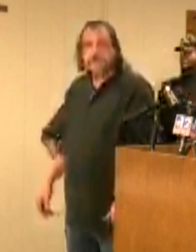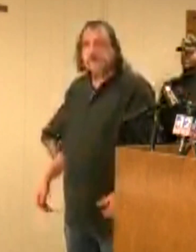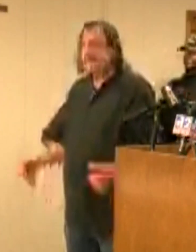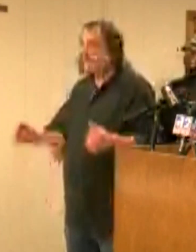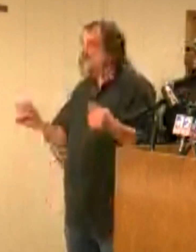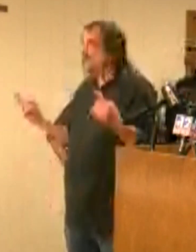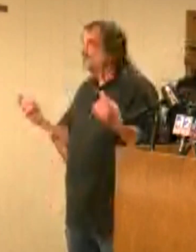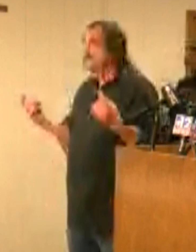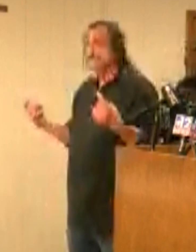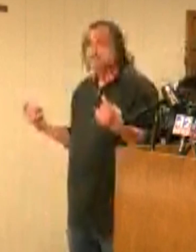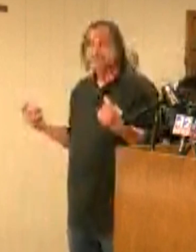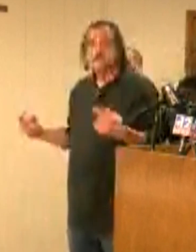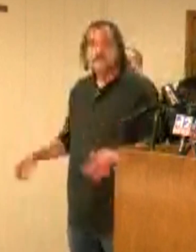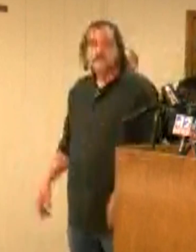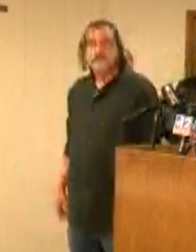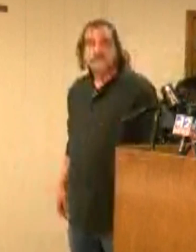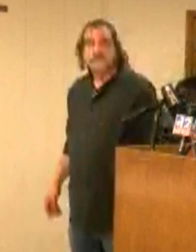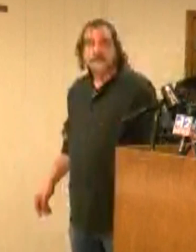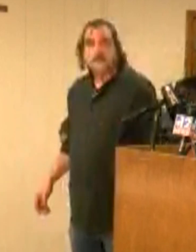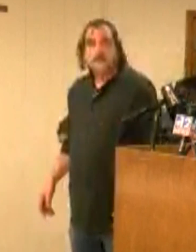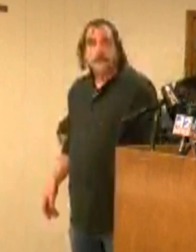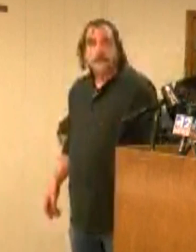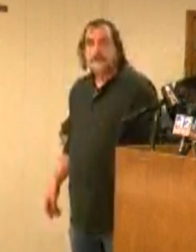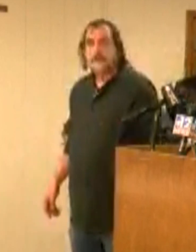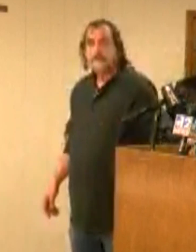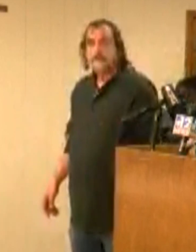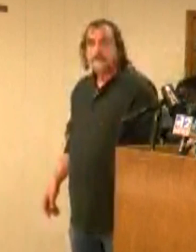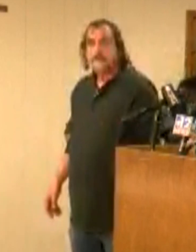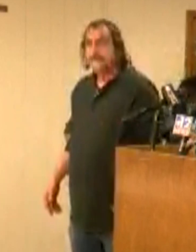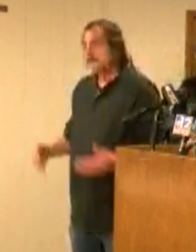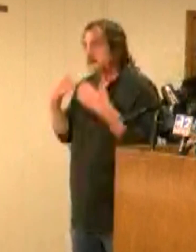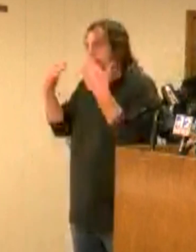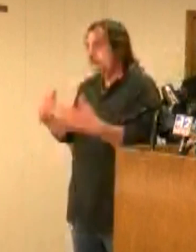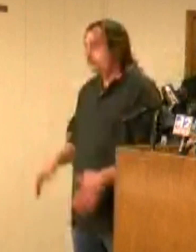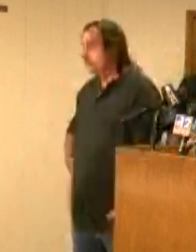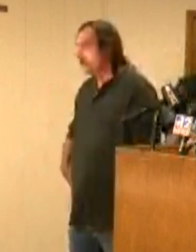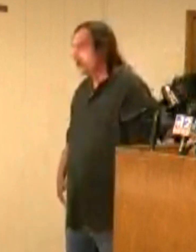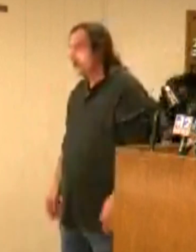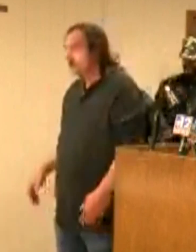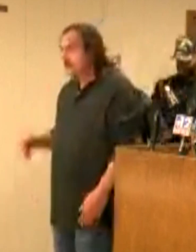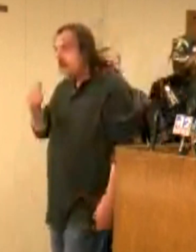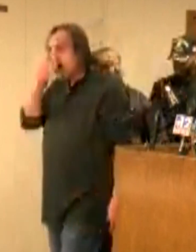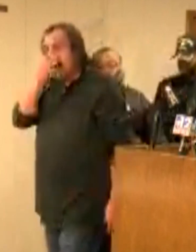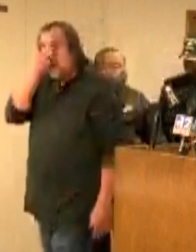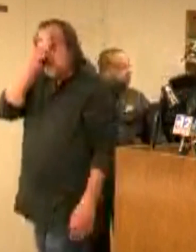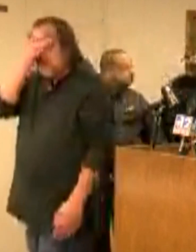Any other questions? Thank you. Thank you.